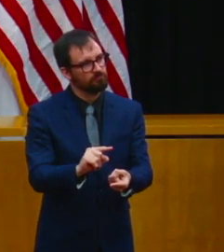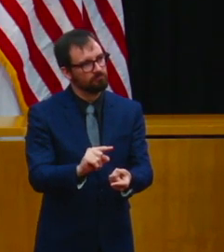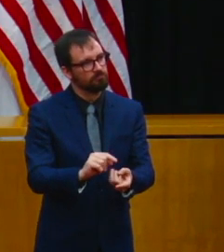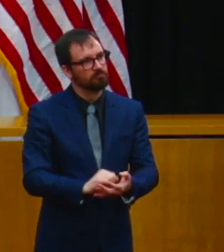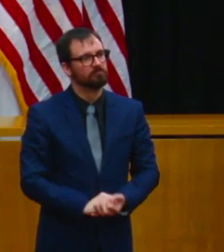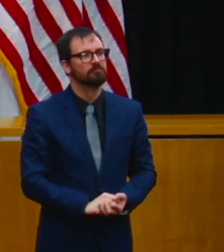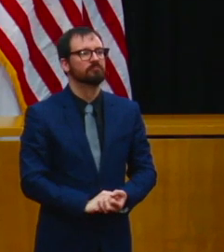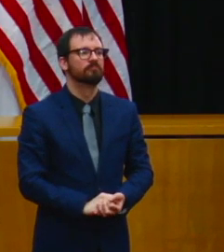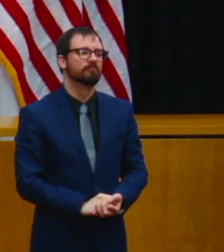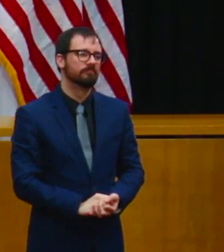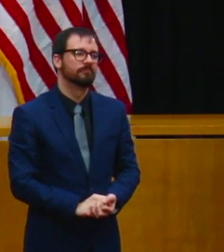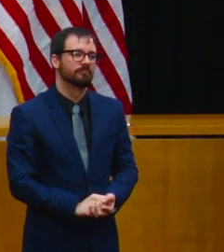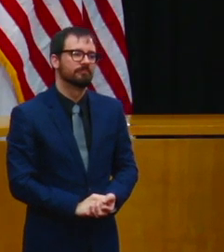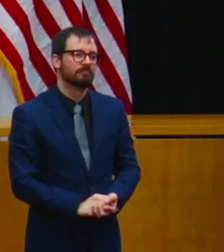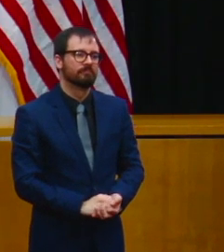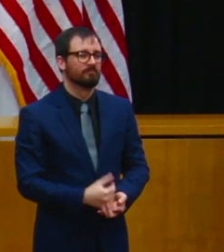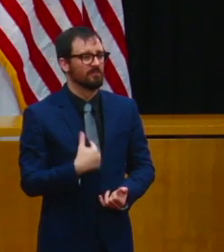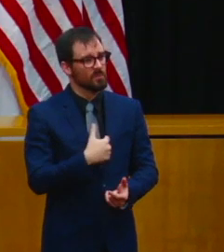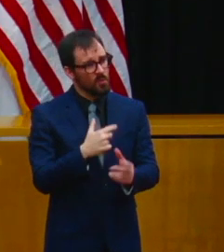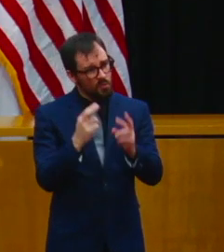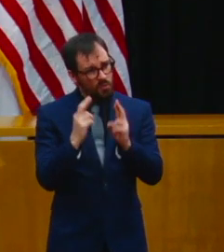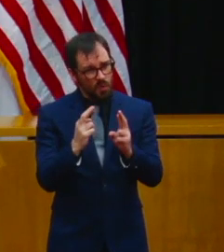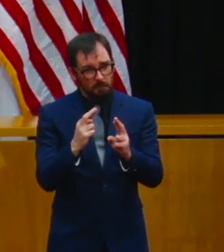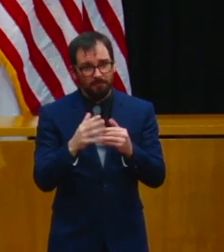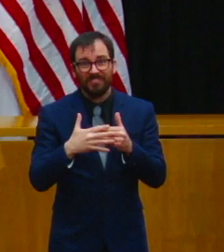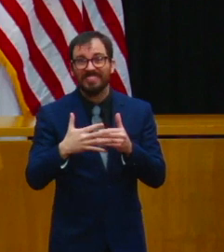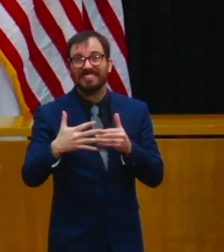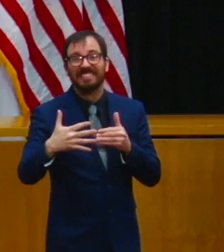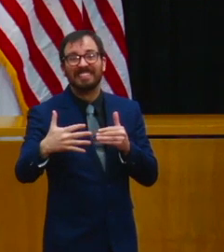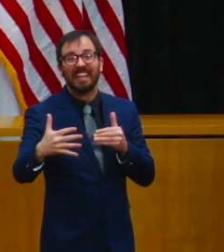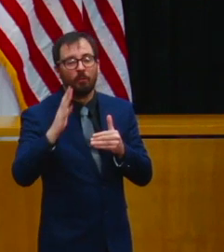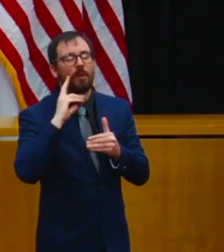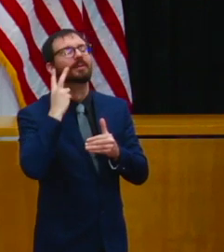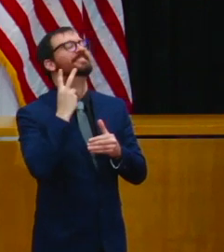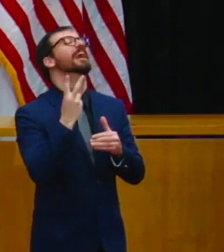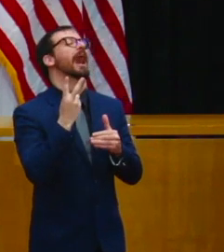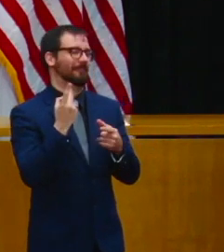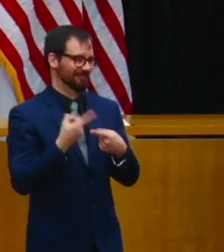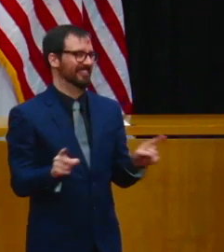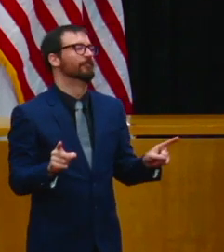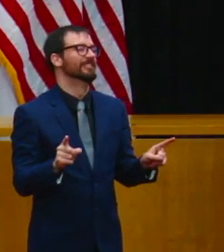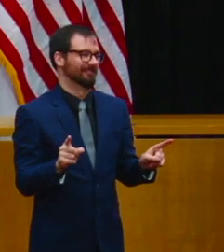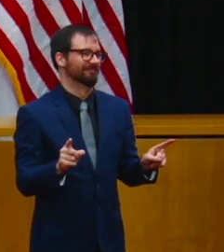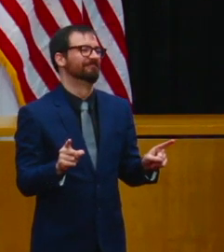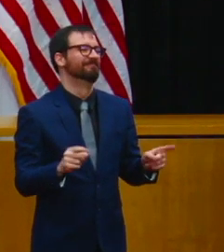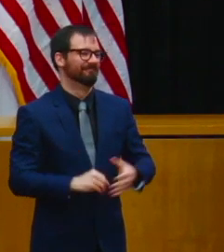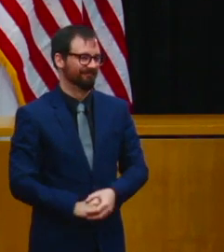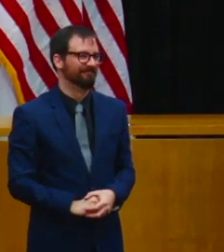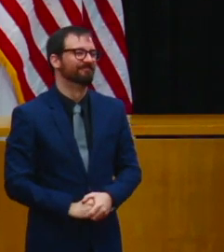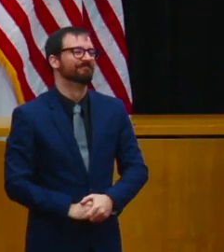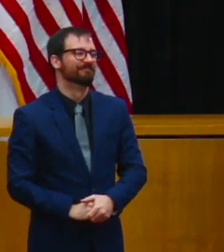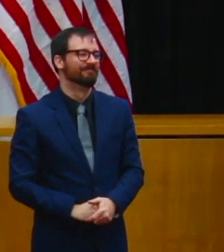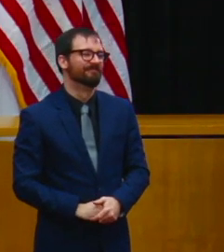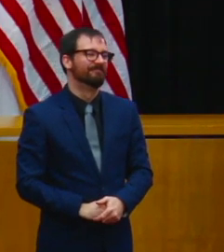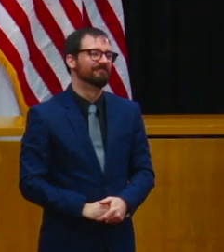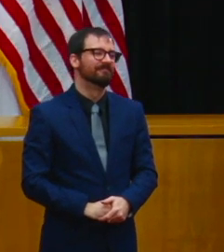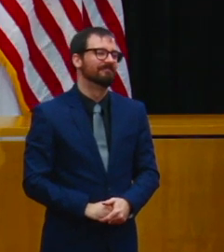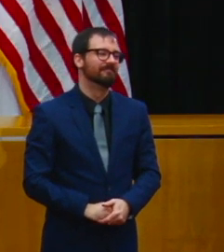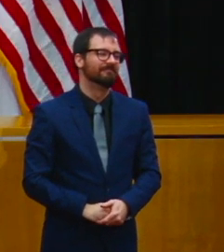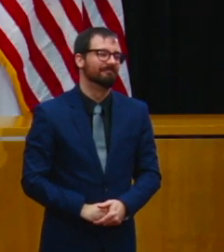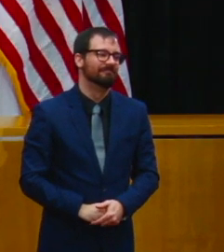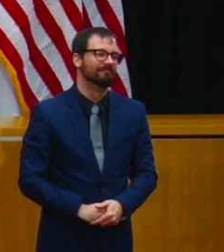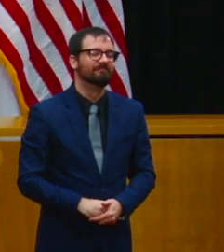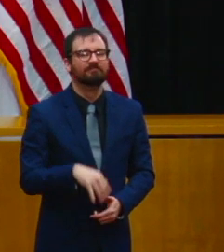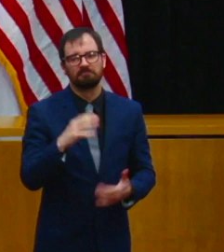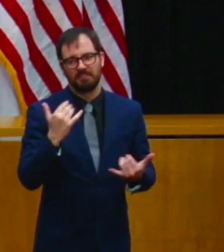The COVID-19 public health emergency has put a tremendous demand, as you know, on our healthcare system and access to healthcare workers.